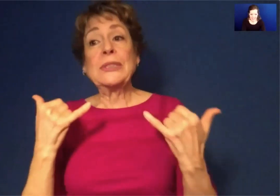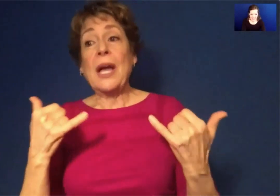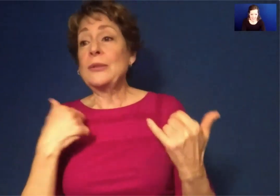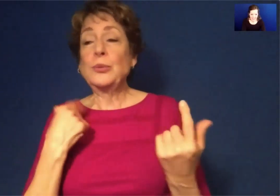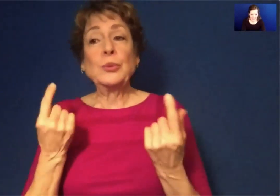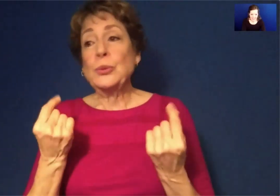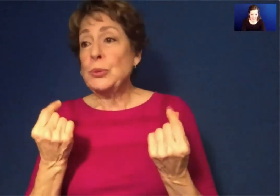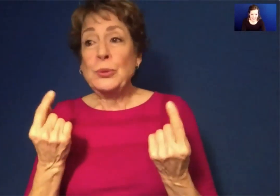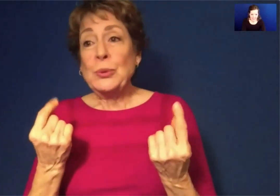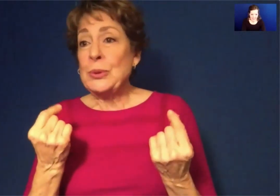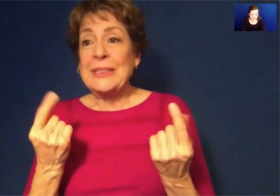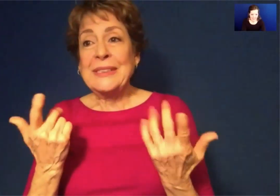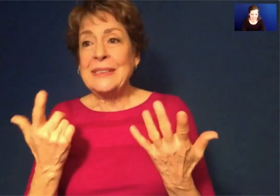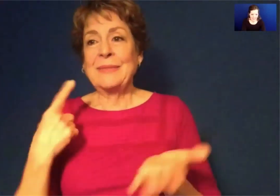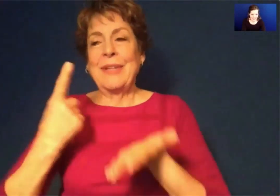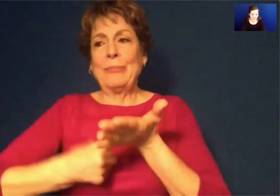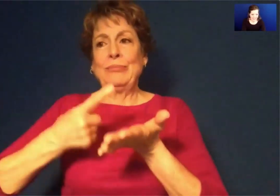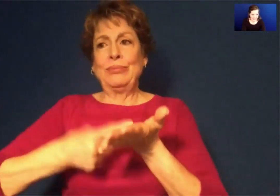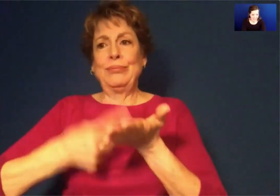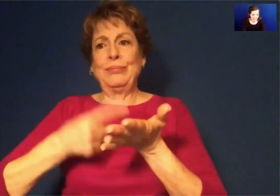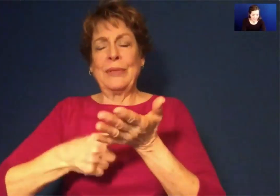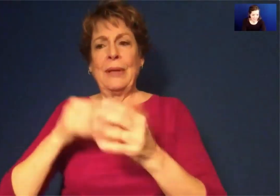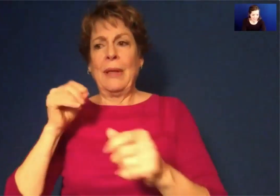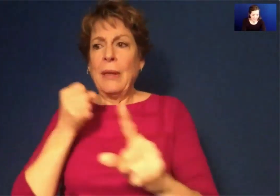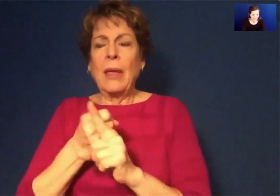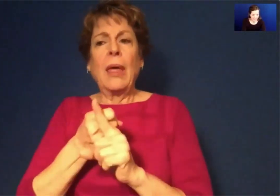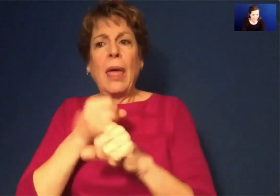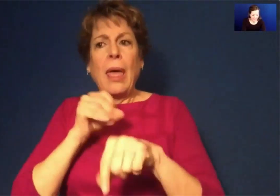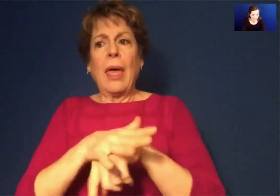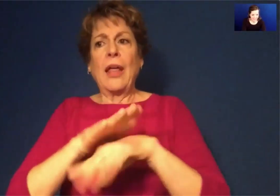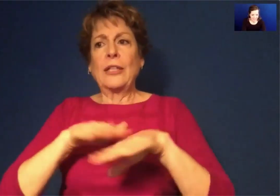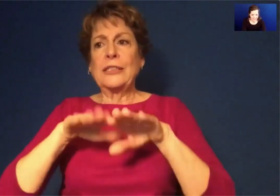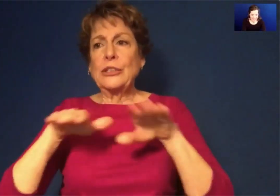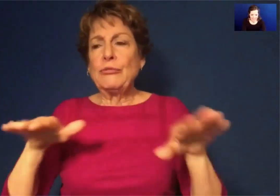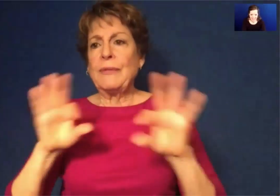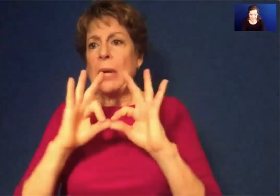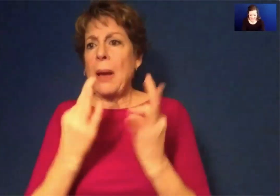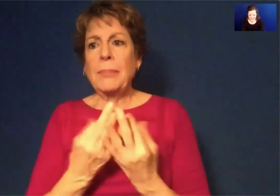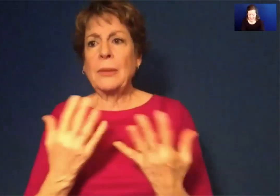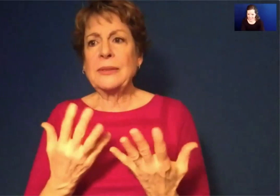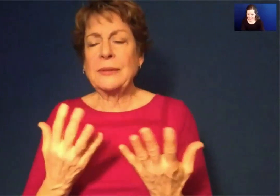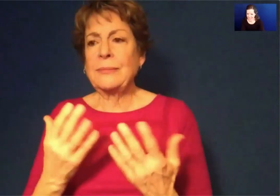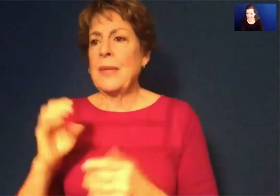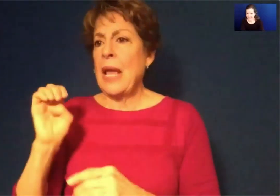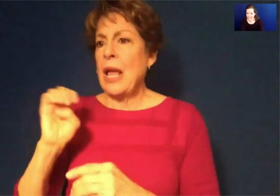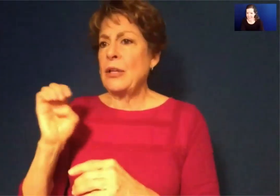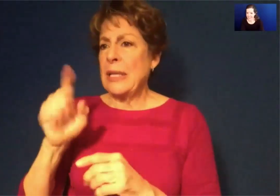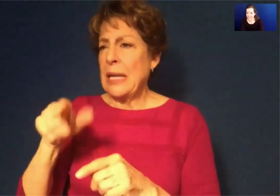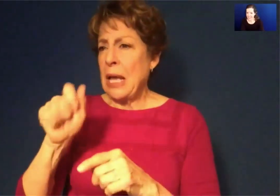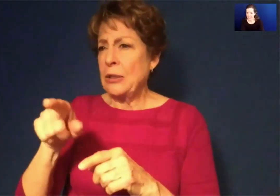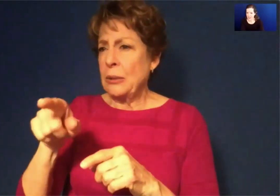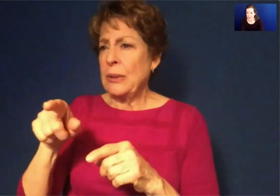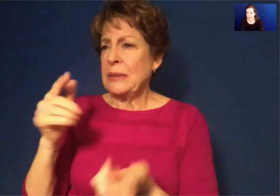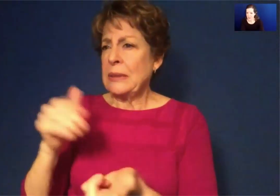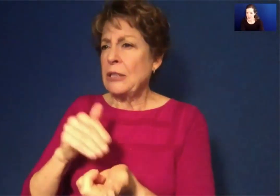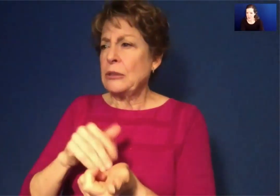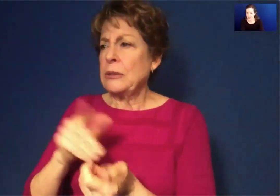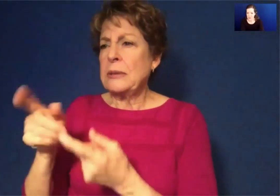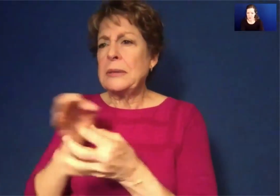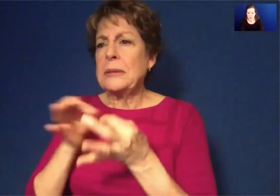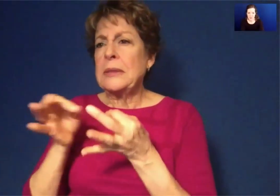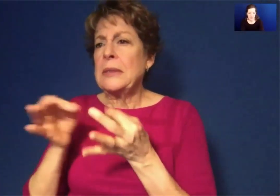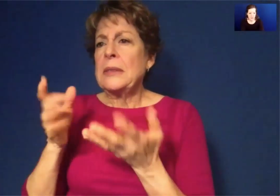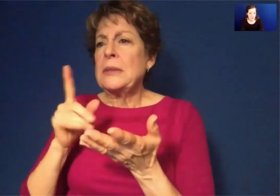discuss COVID-19 and its effect on children and families. Erica, Dr. Sanjay, I